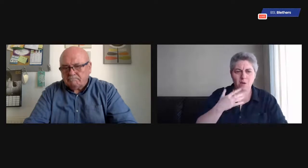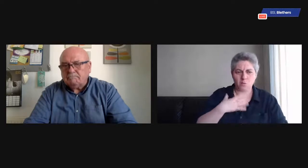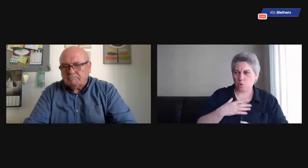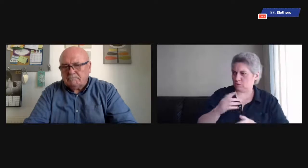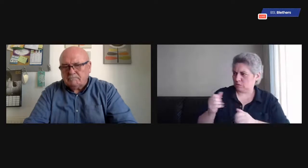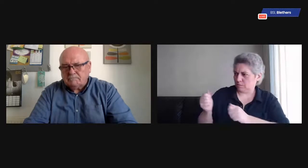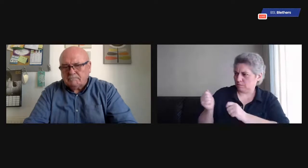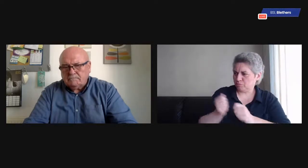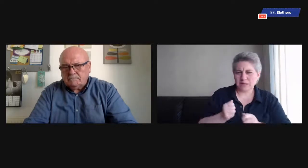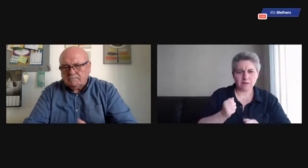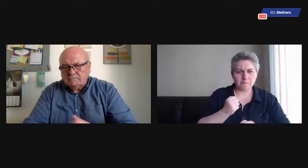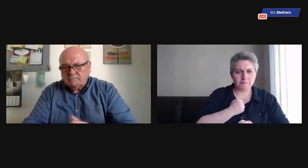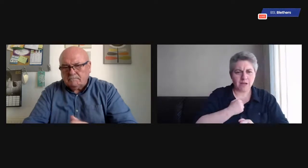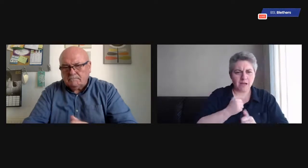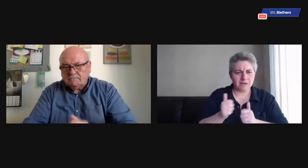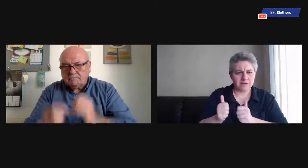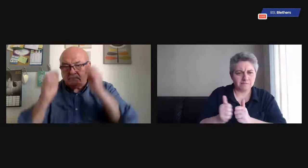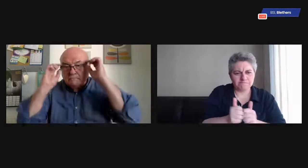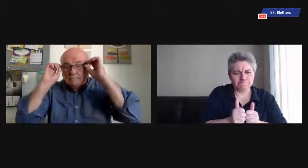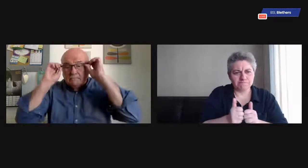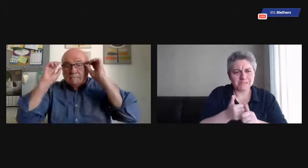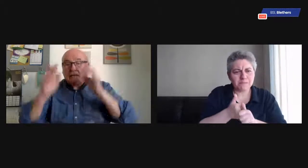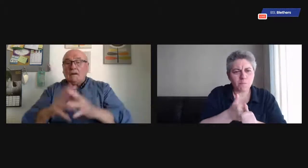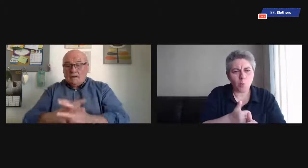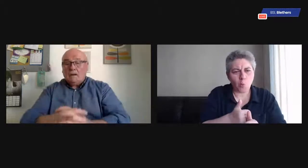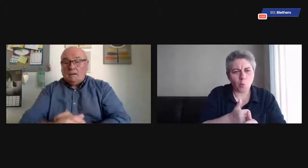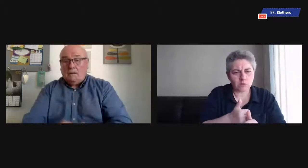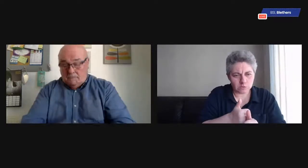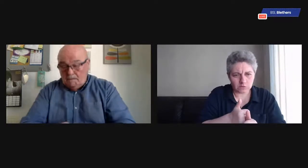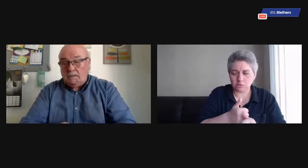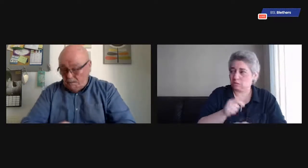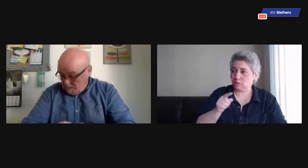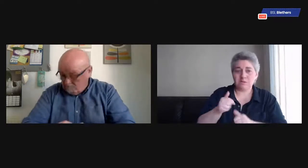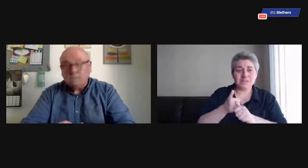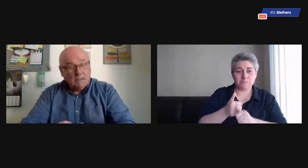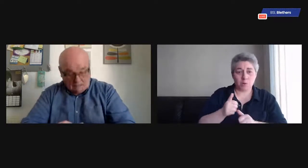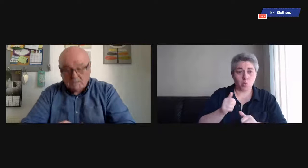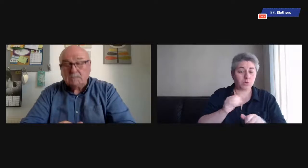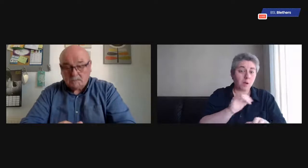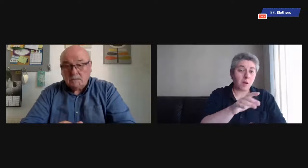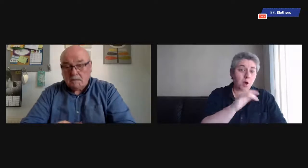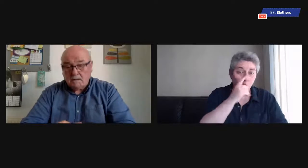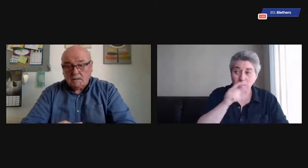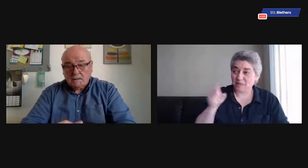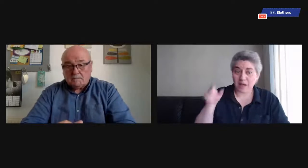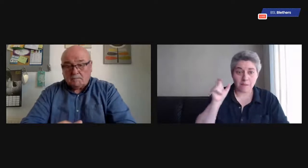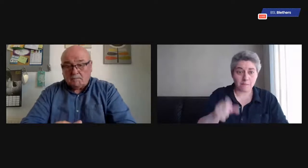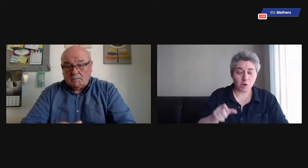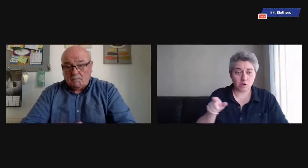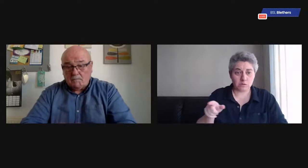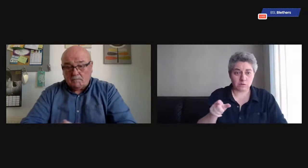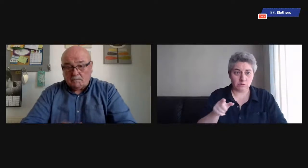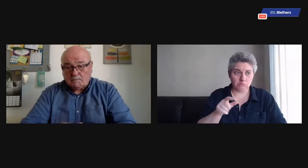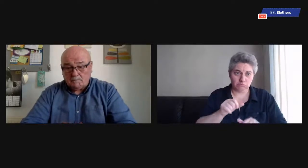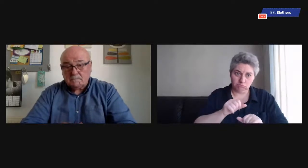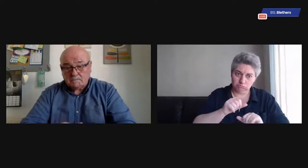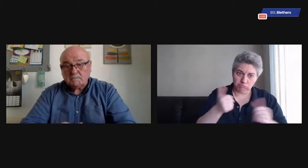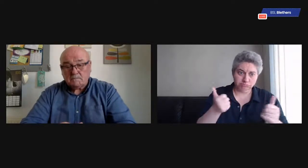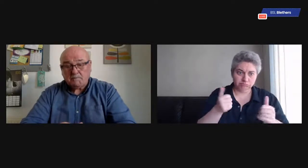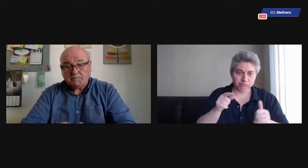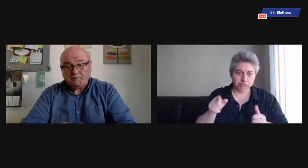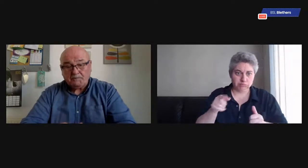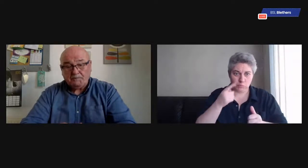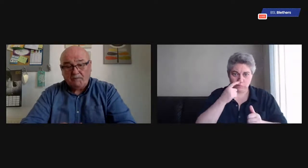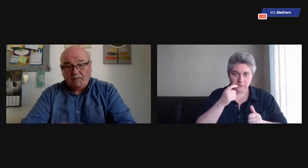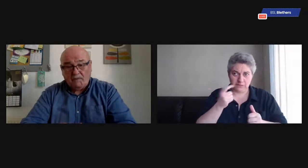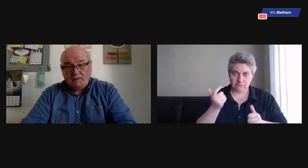I know you're the professional, so but it's maybe someone, maybe my own support worker, or I mean, it could be